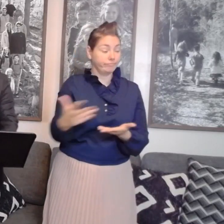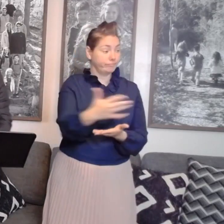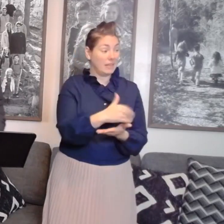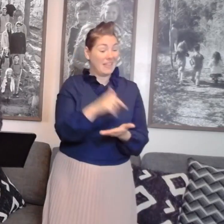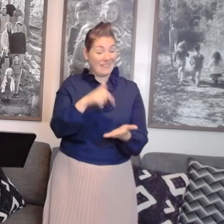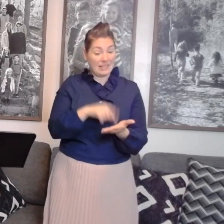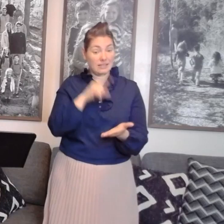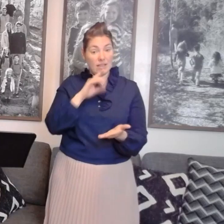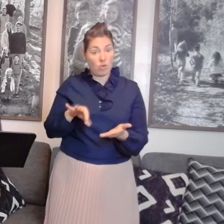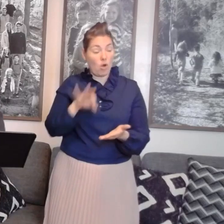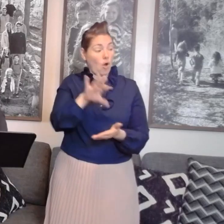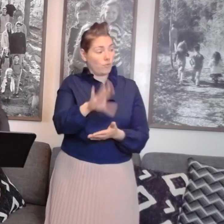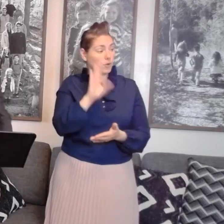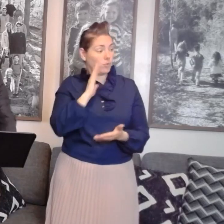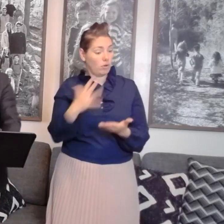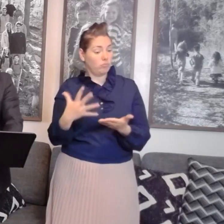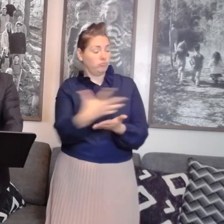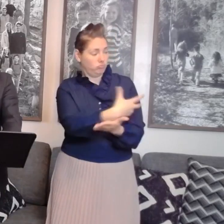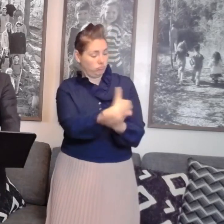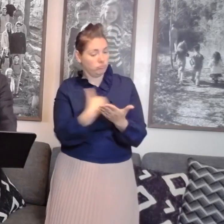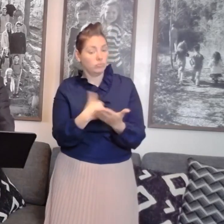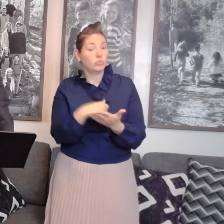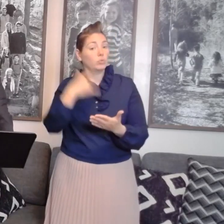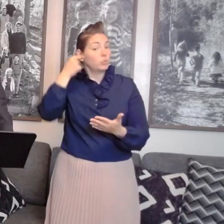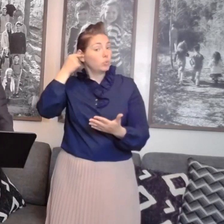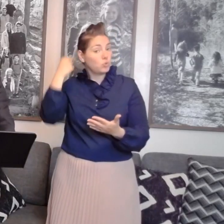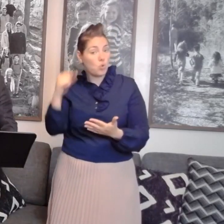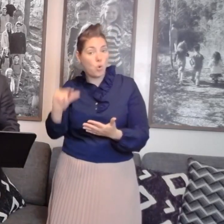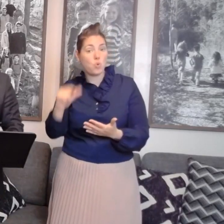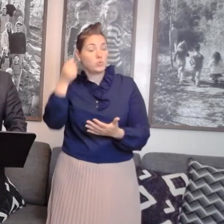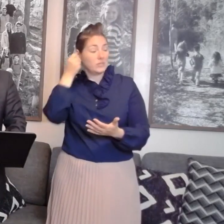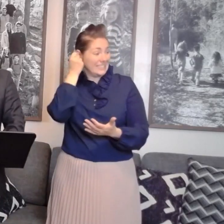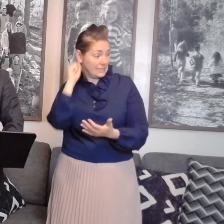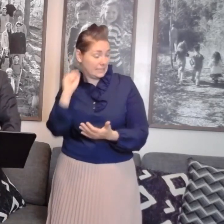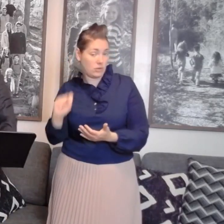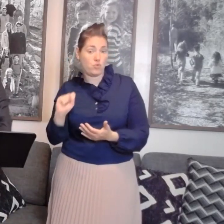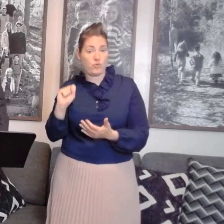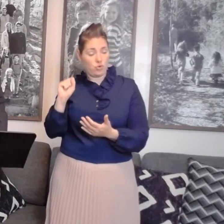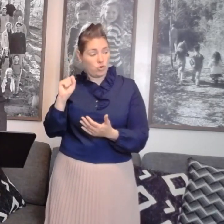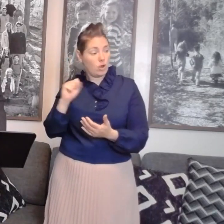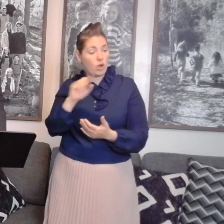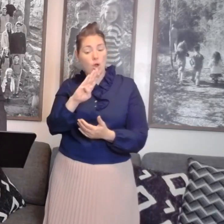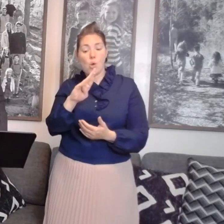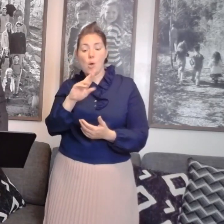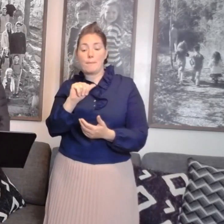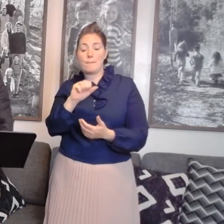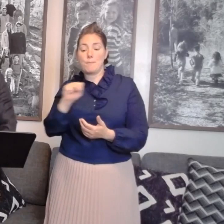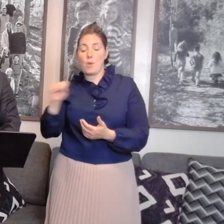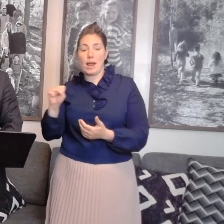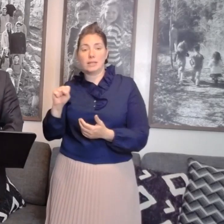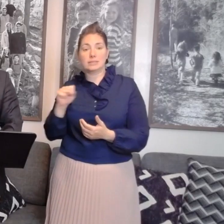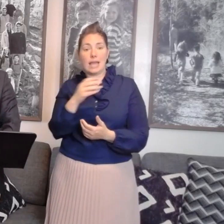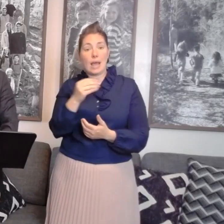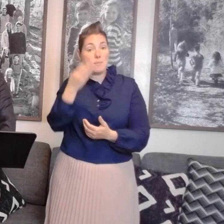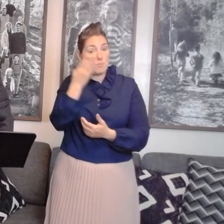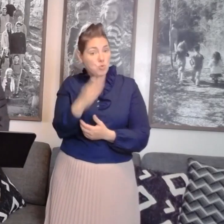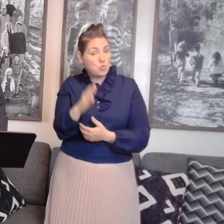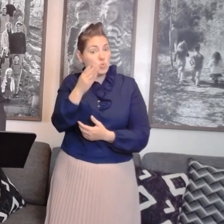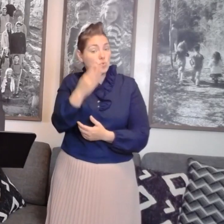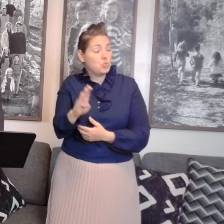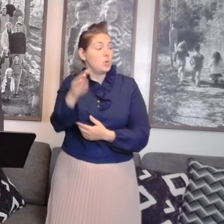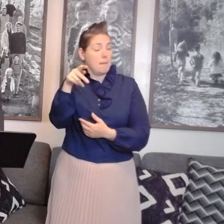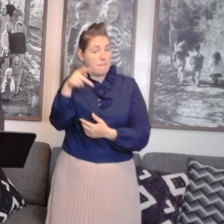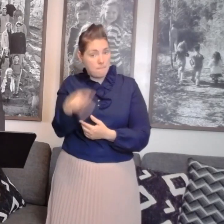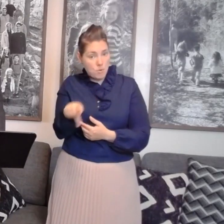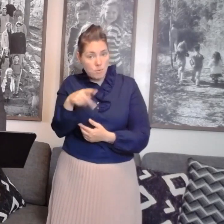offering which you shall take of them, gold and silver and brass and blue and purple